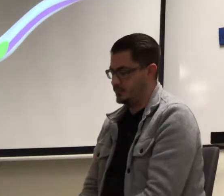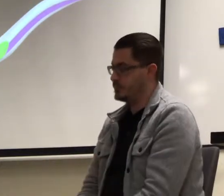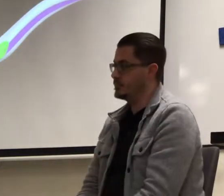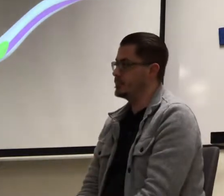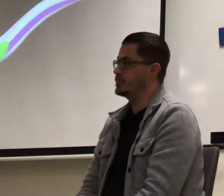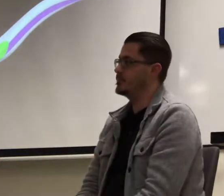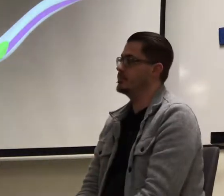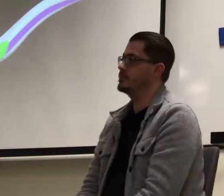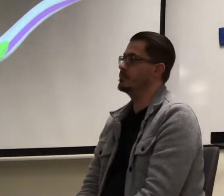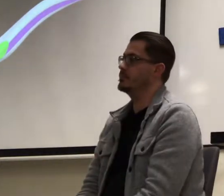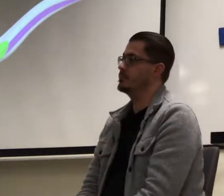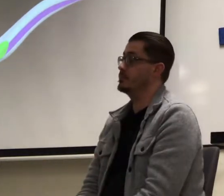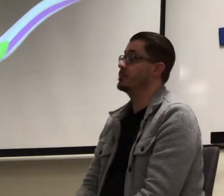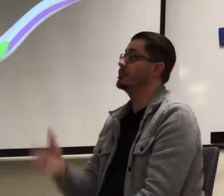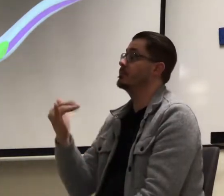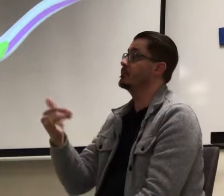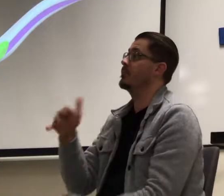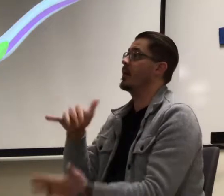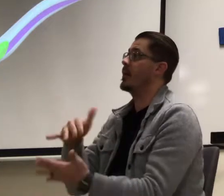my next bone, the scapula.